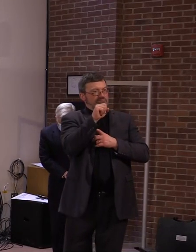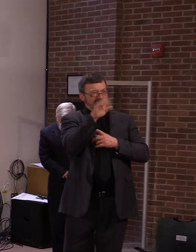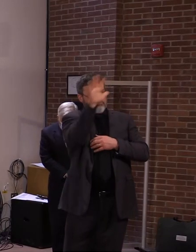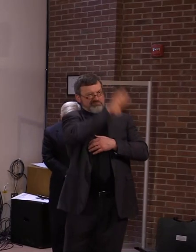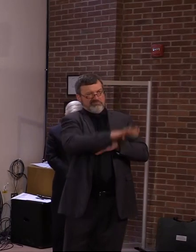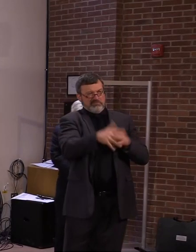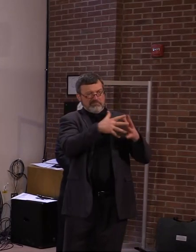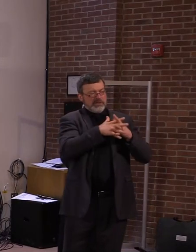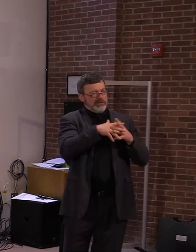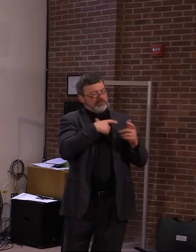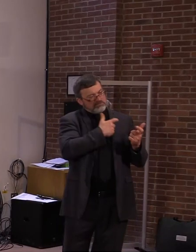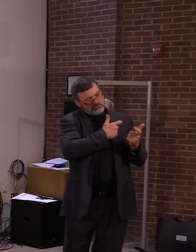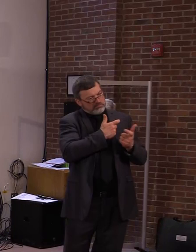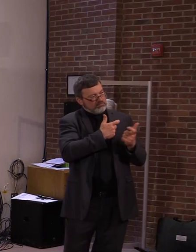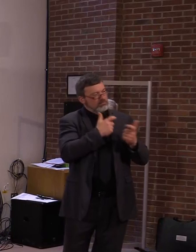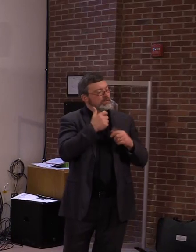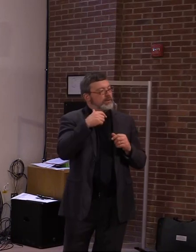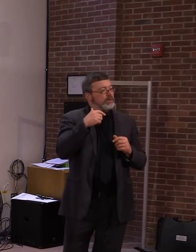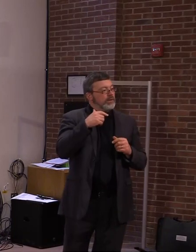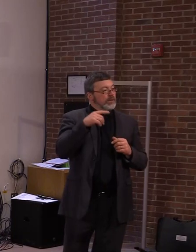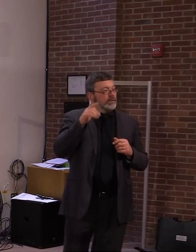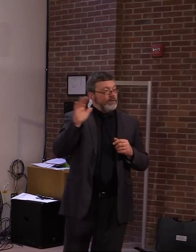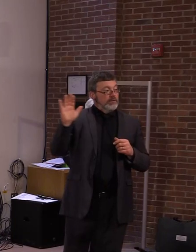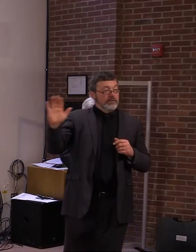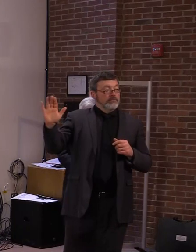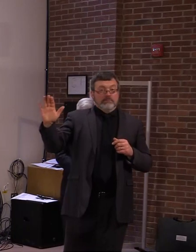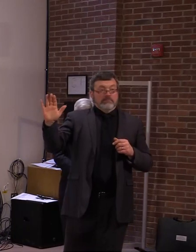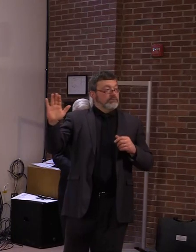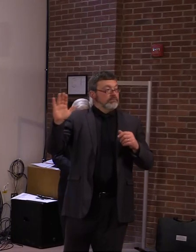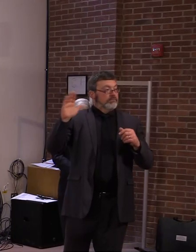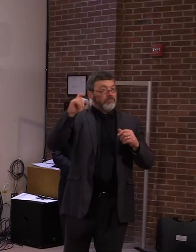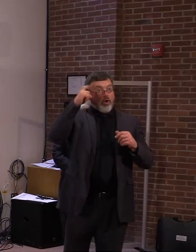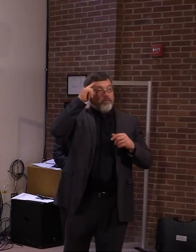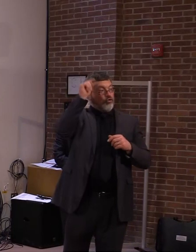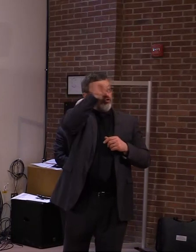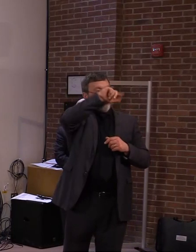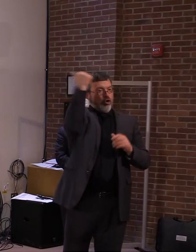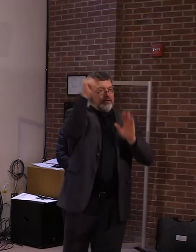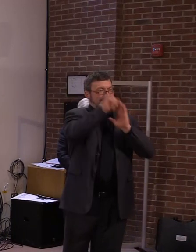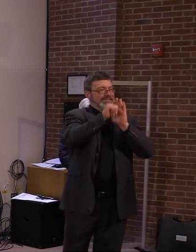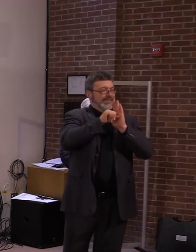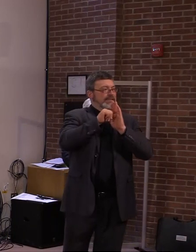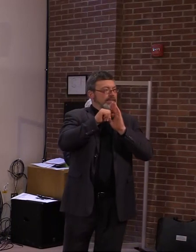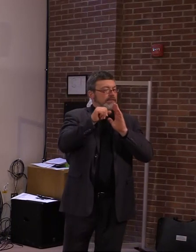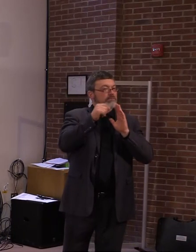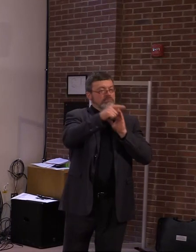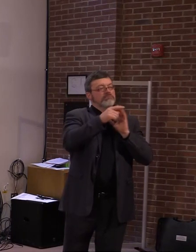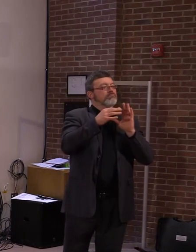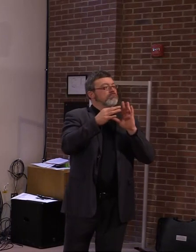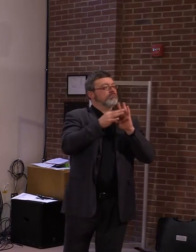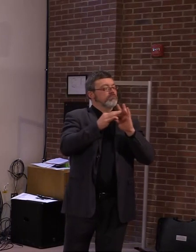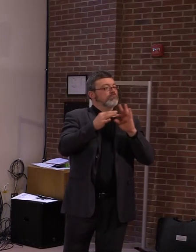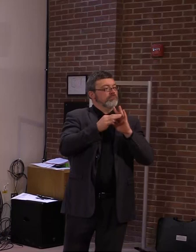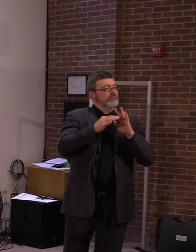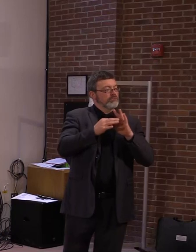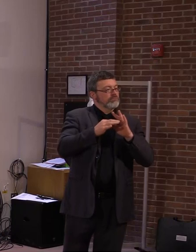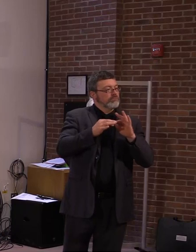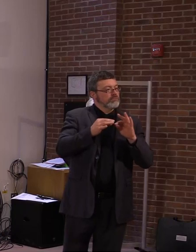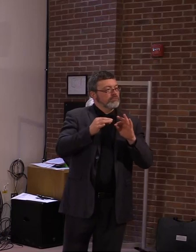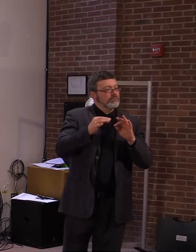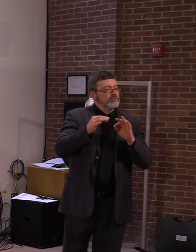and some of your counterparts nationally were saying that a key factor